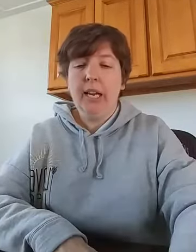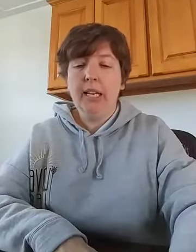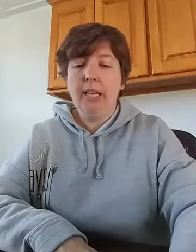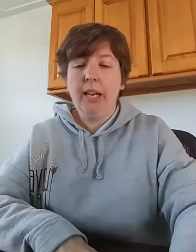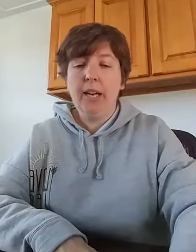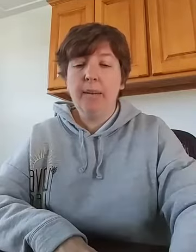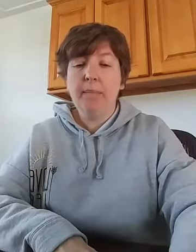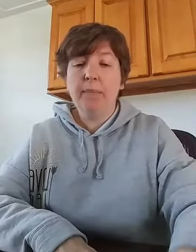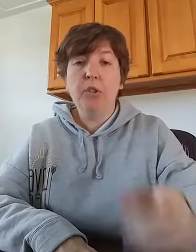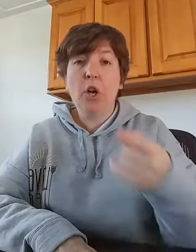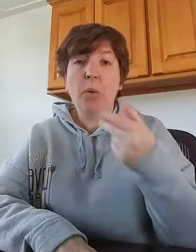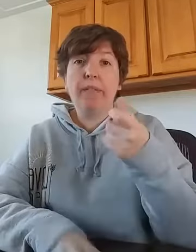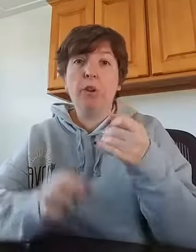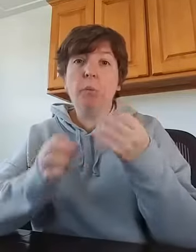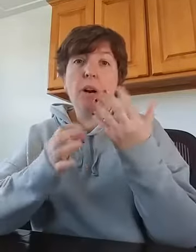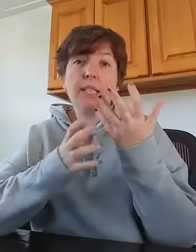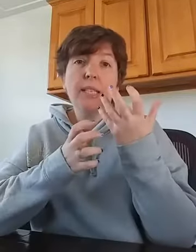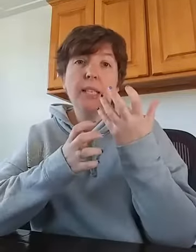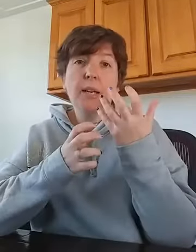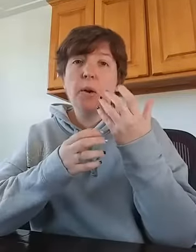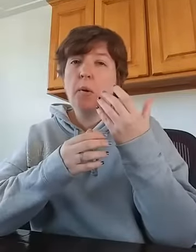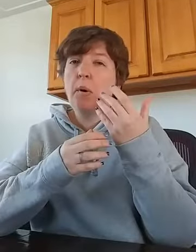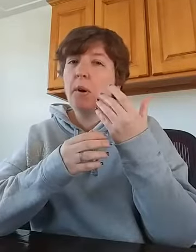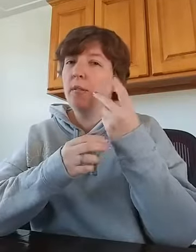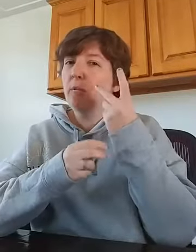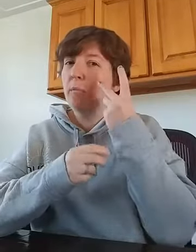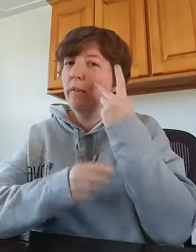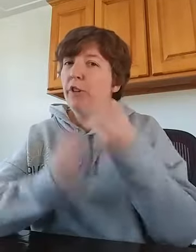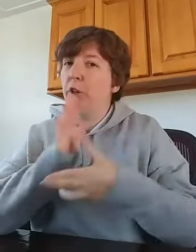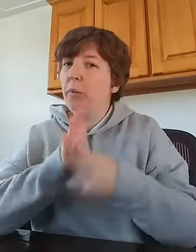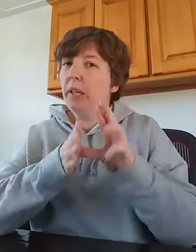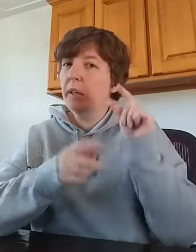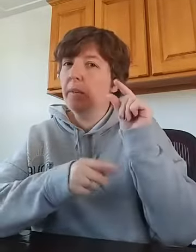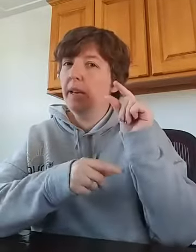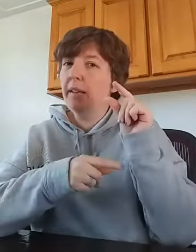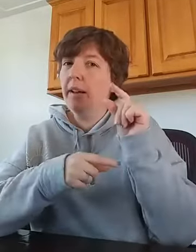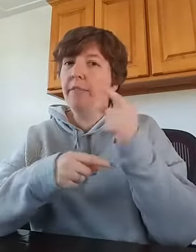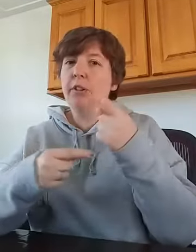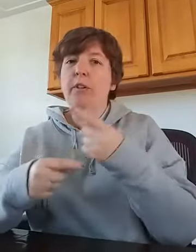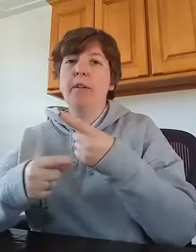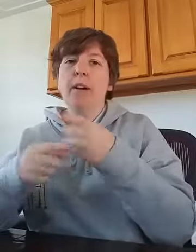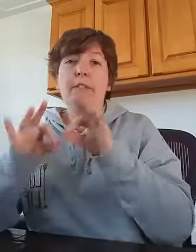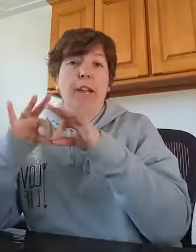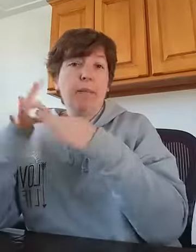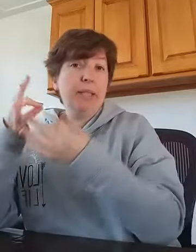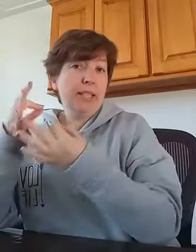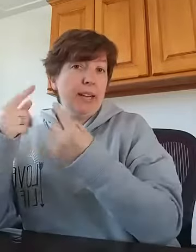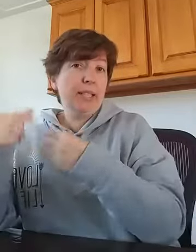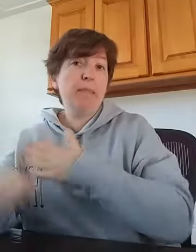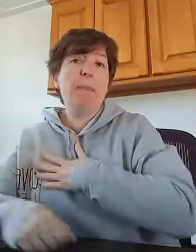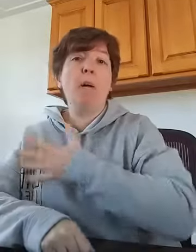And so if you want review a little bit of your family signs, my